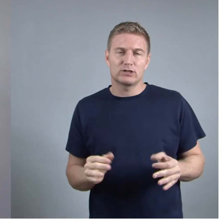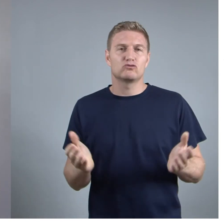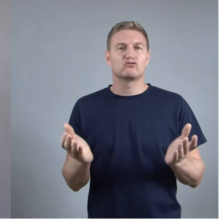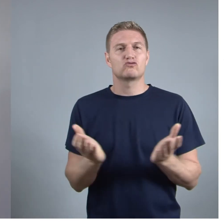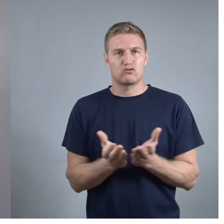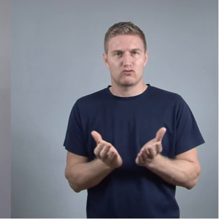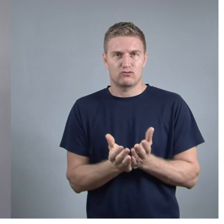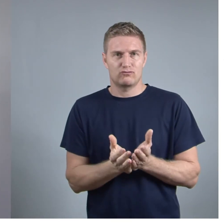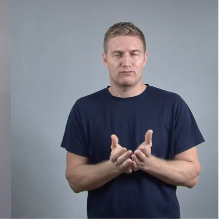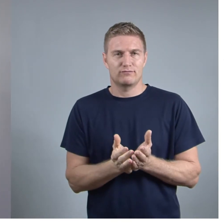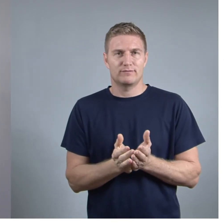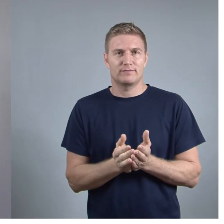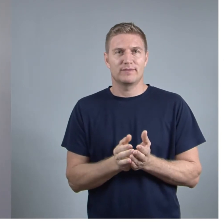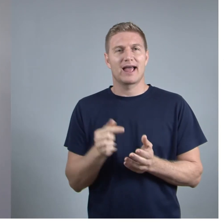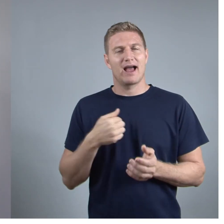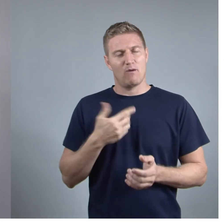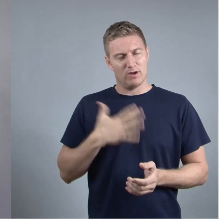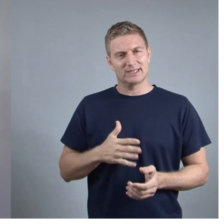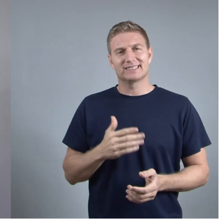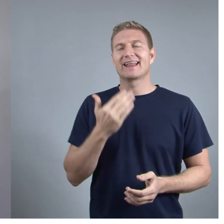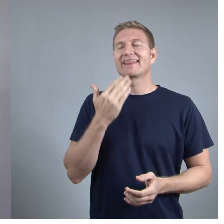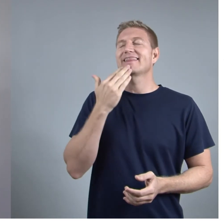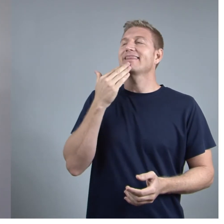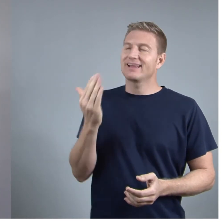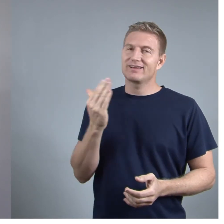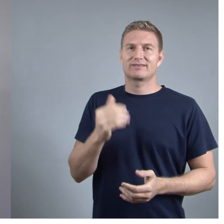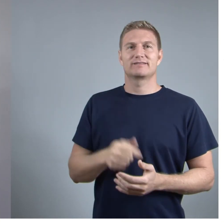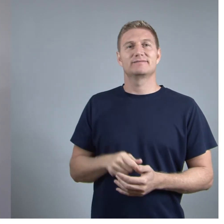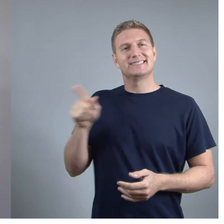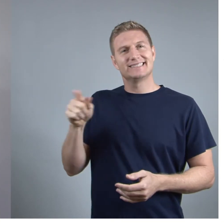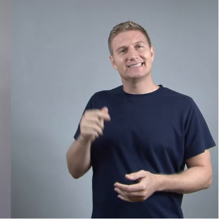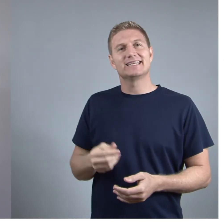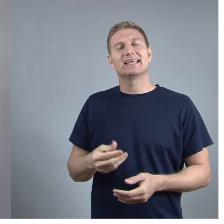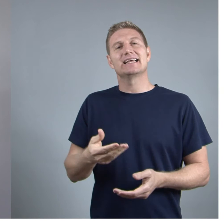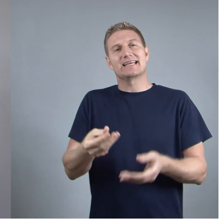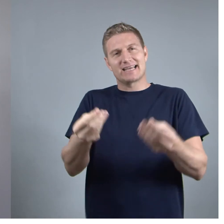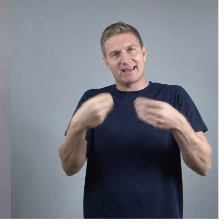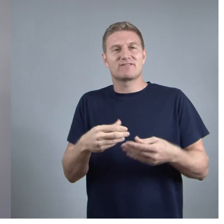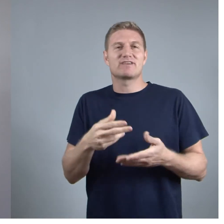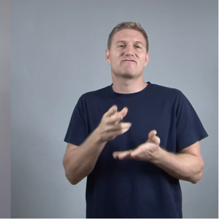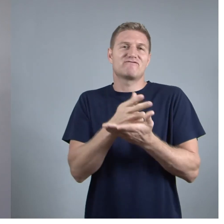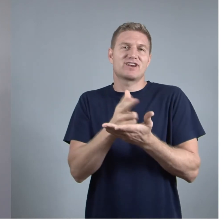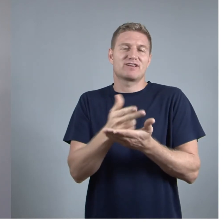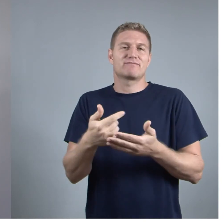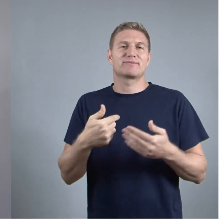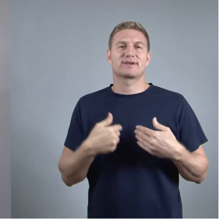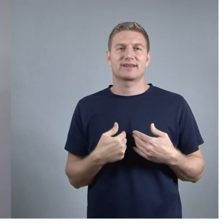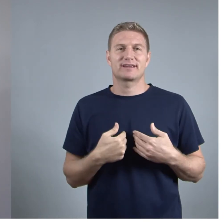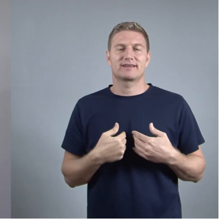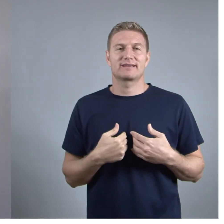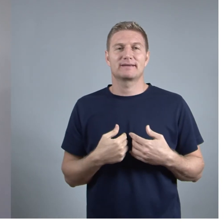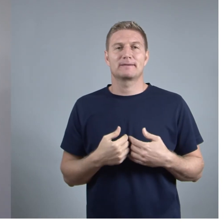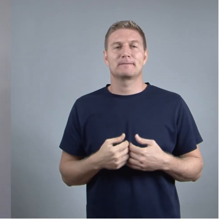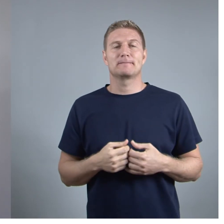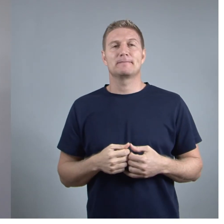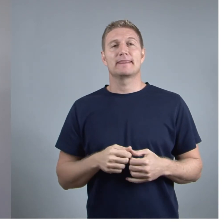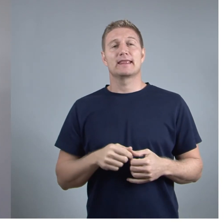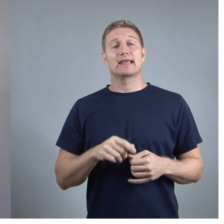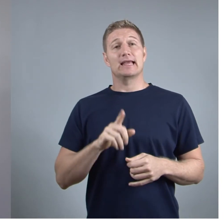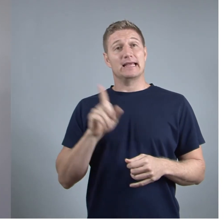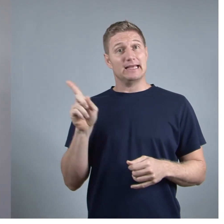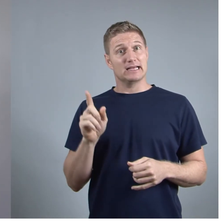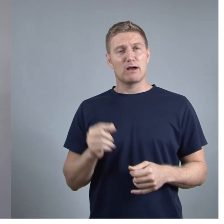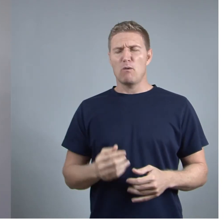passionate about deaf children. He's also learning to become a professional